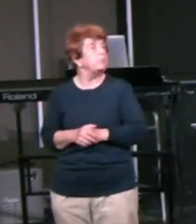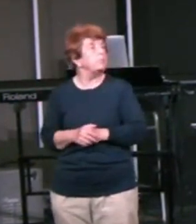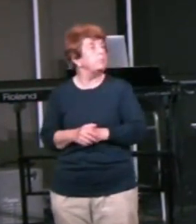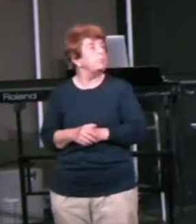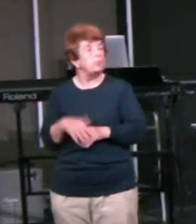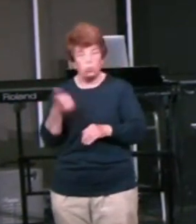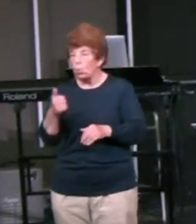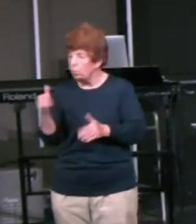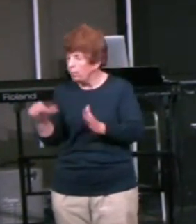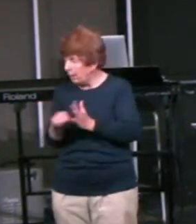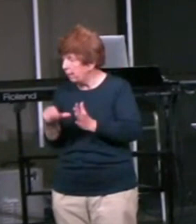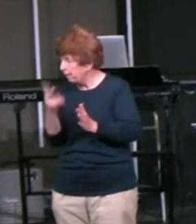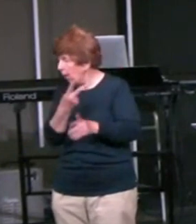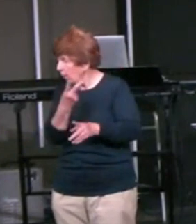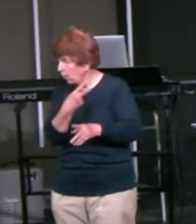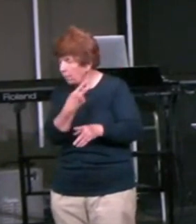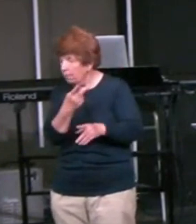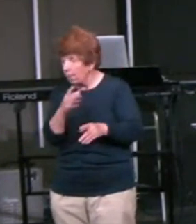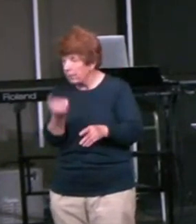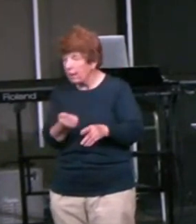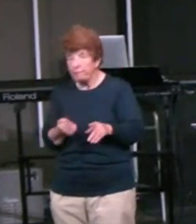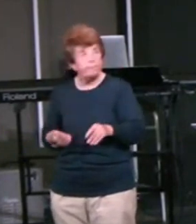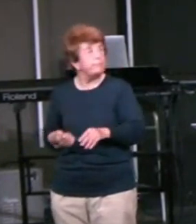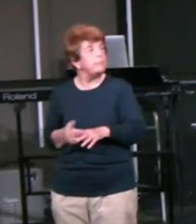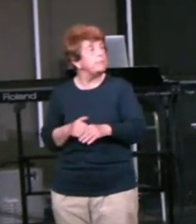A good income.